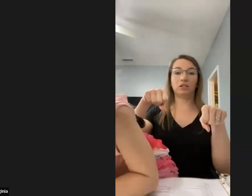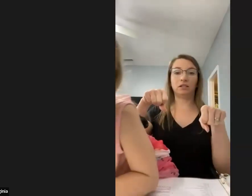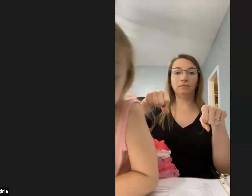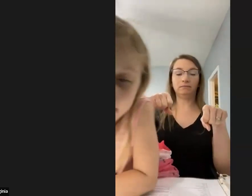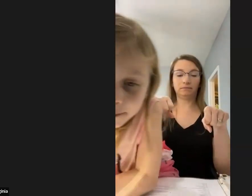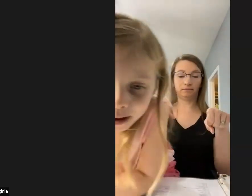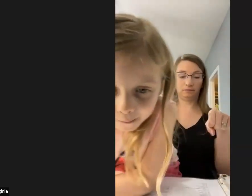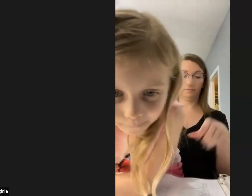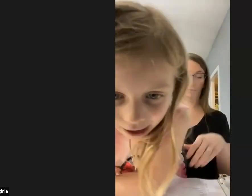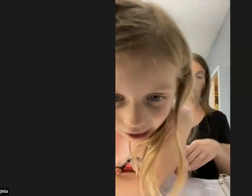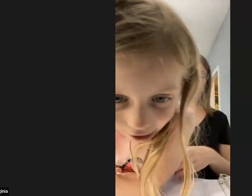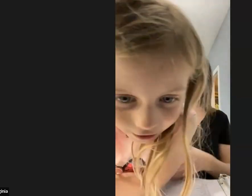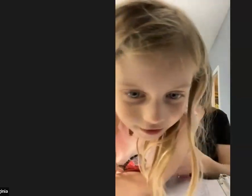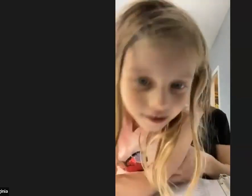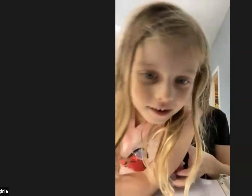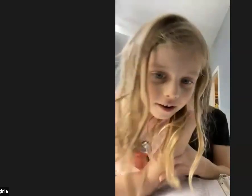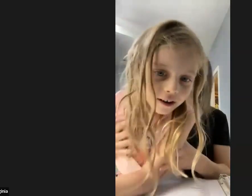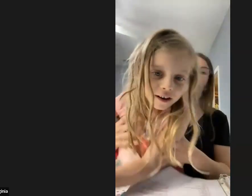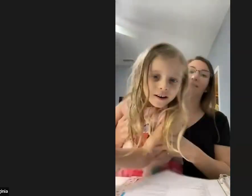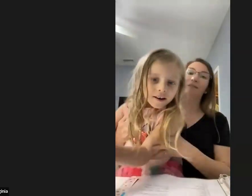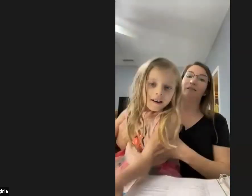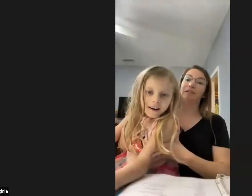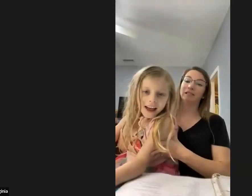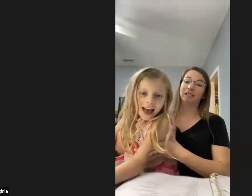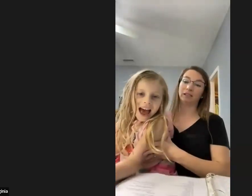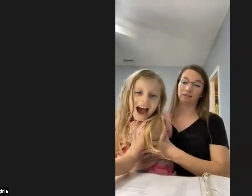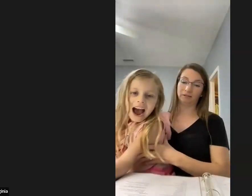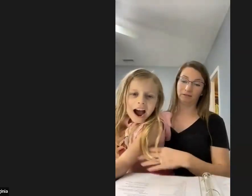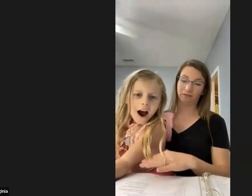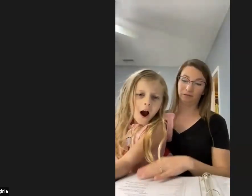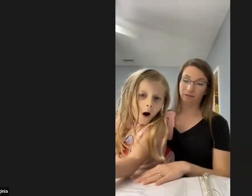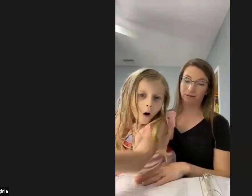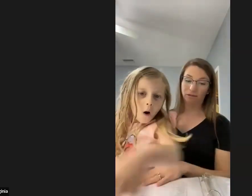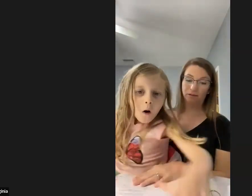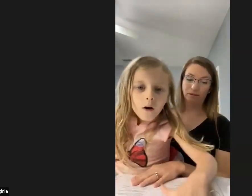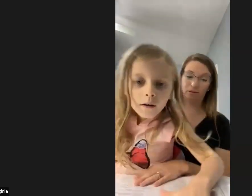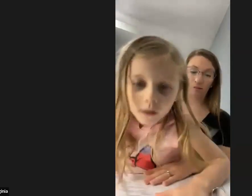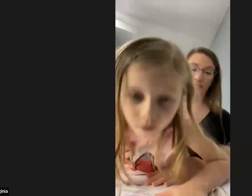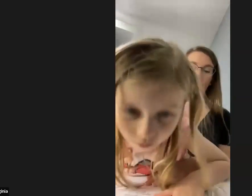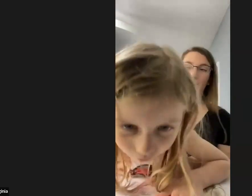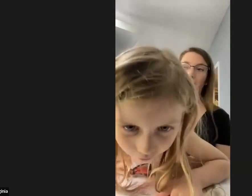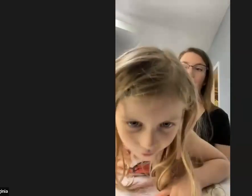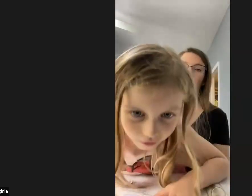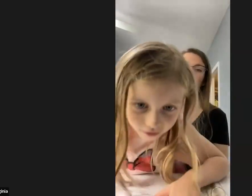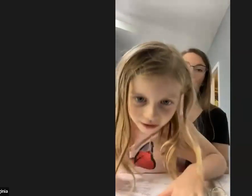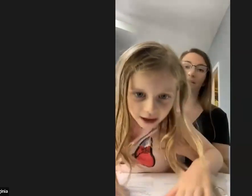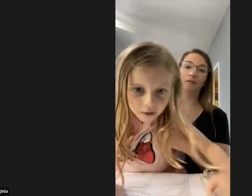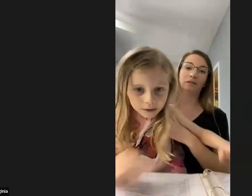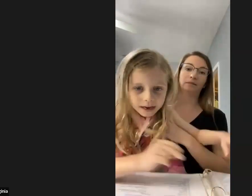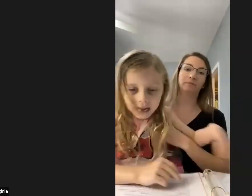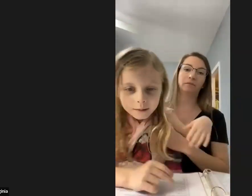station. Sweetie, they can't see me signing. They can't see me signing, sweetie.